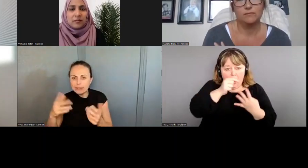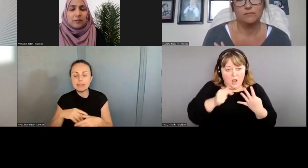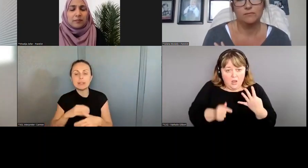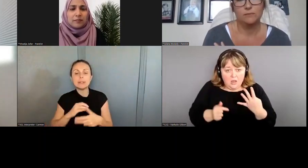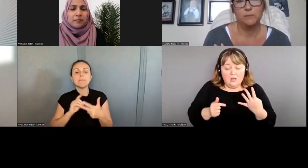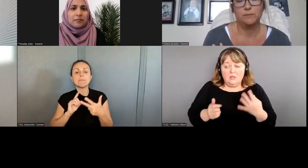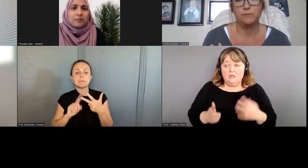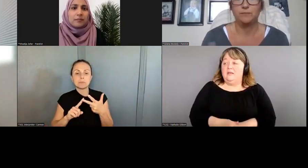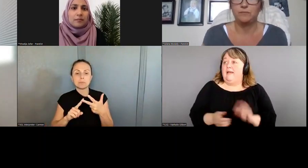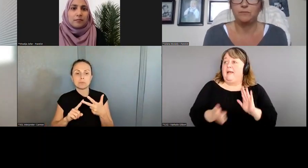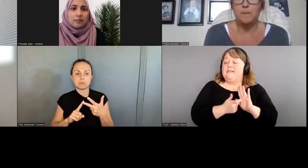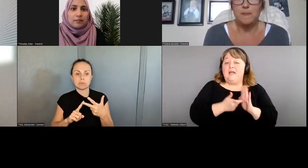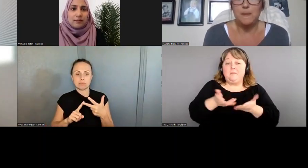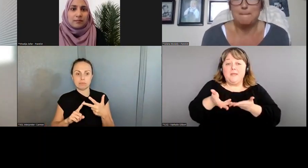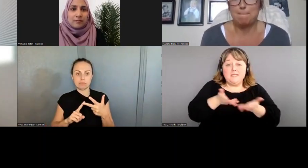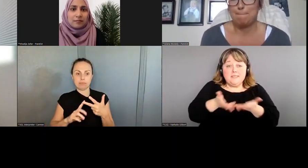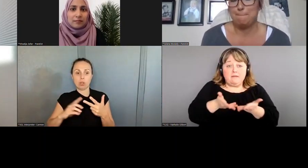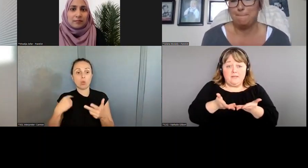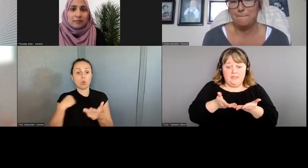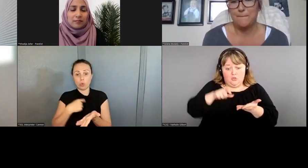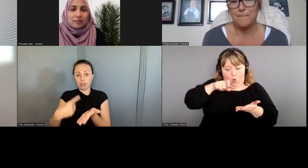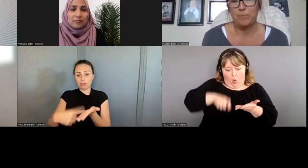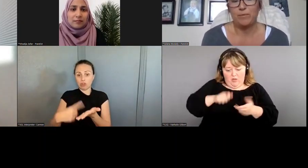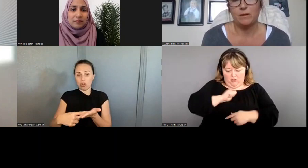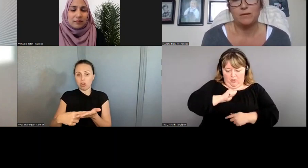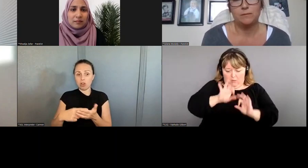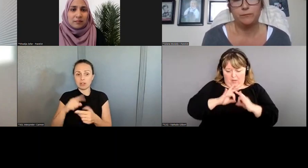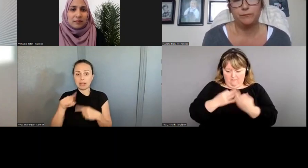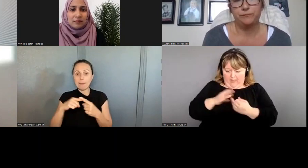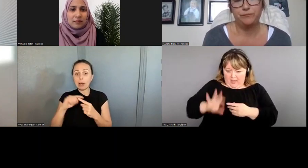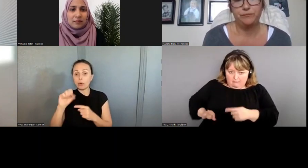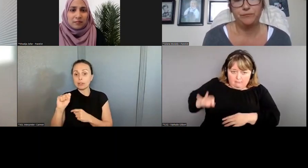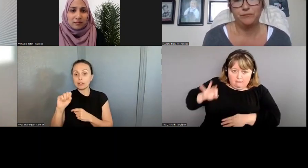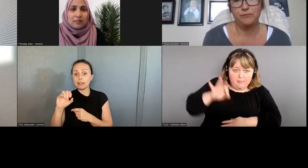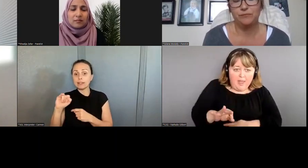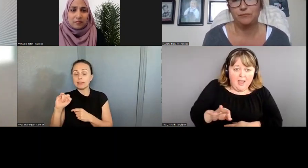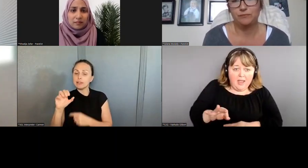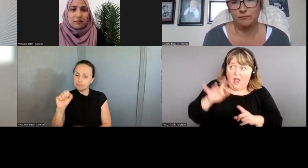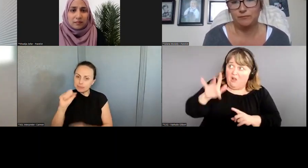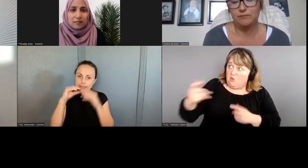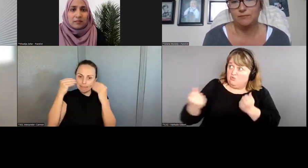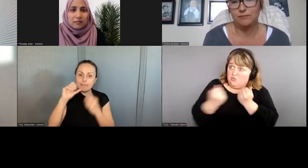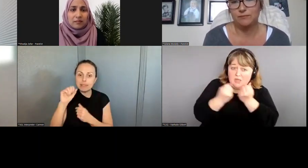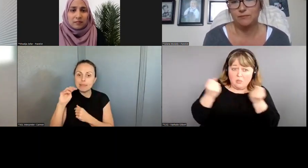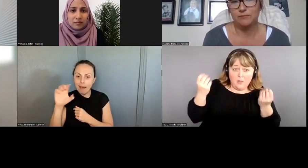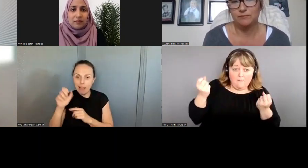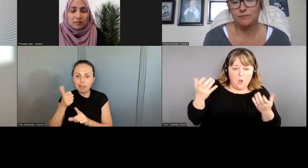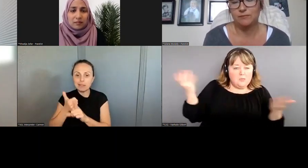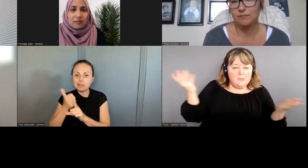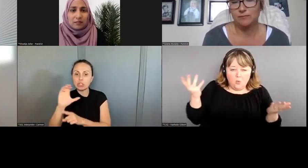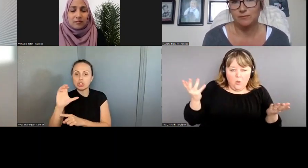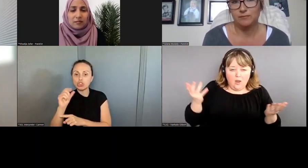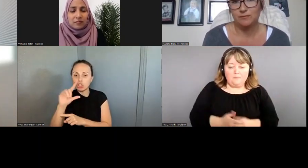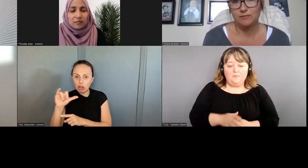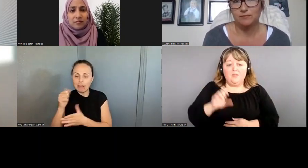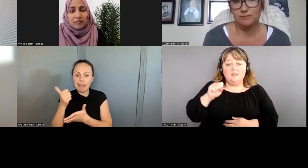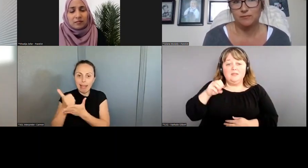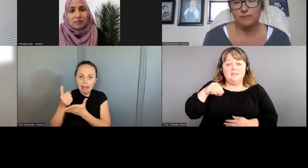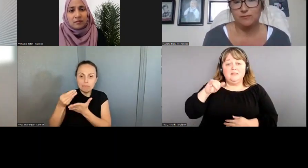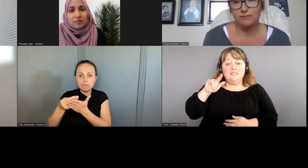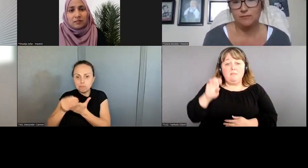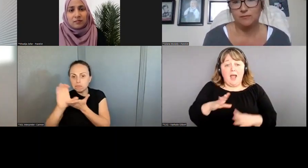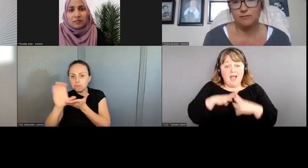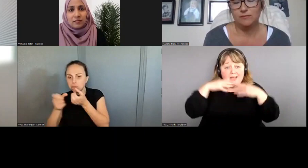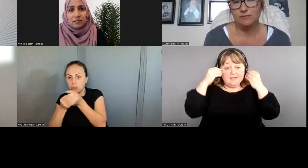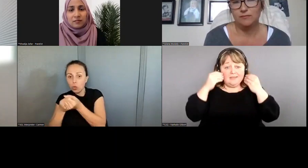And we've talked about this. Smile is a charity that steps in to fill healthcare gaps, and we all